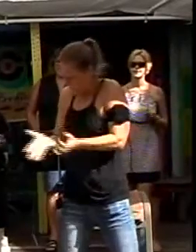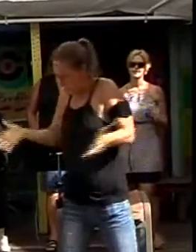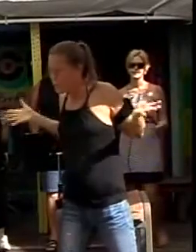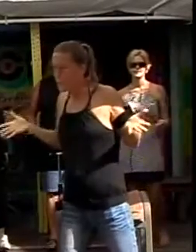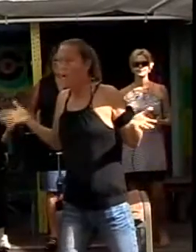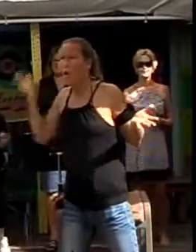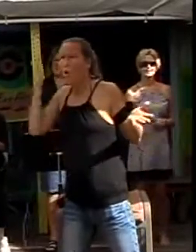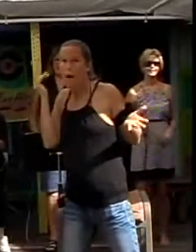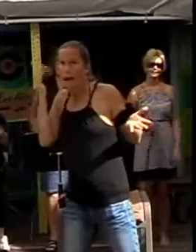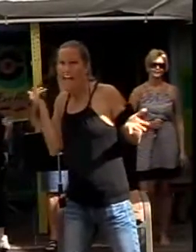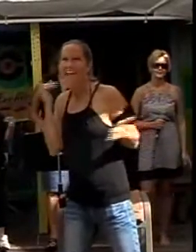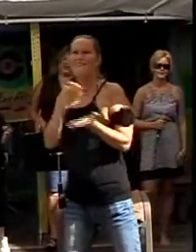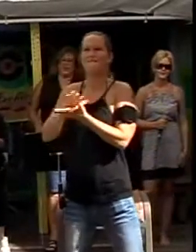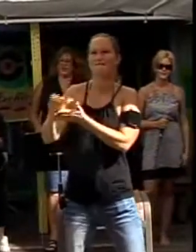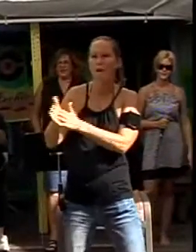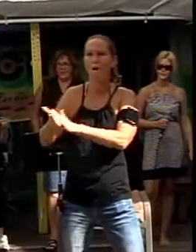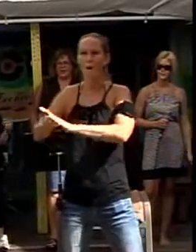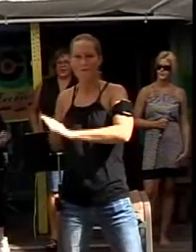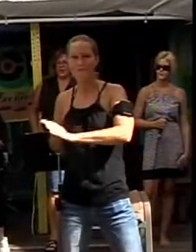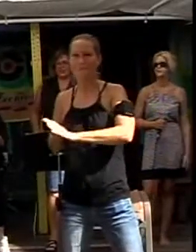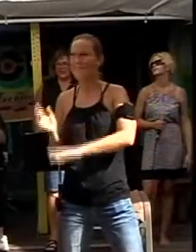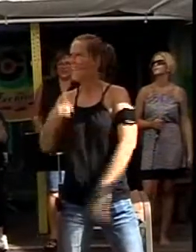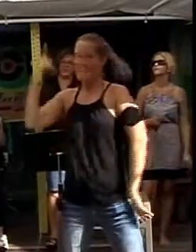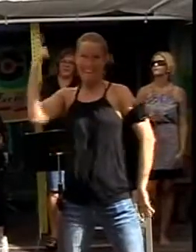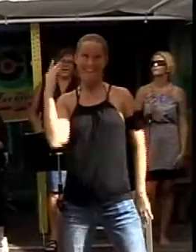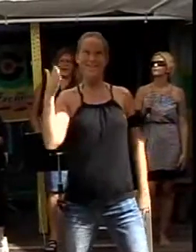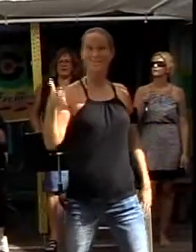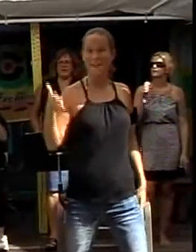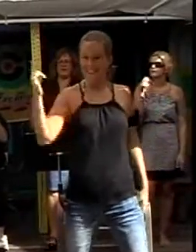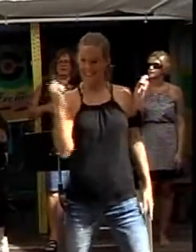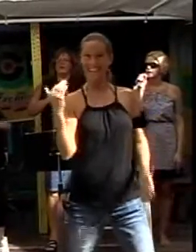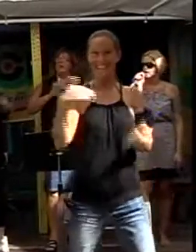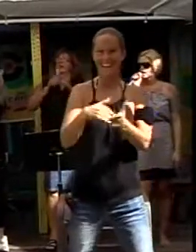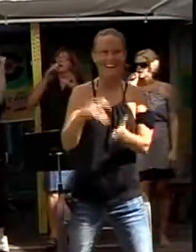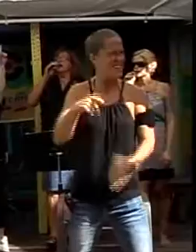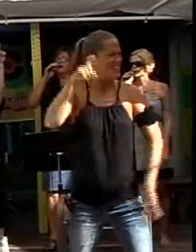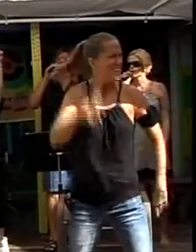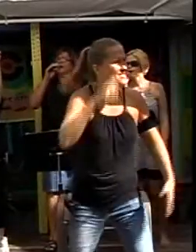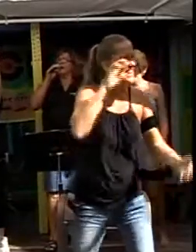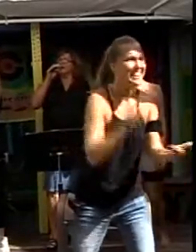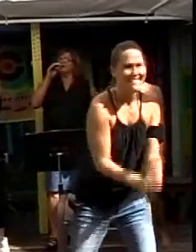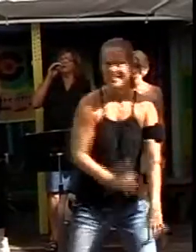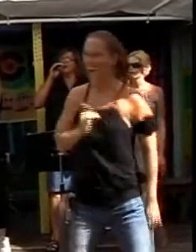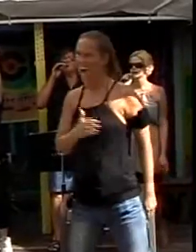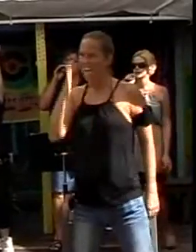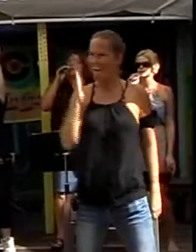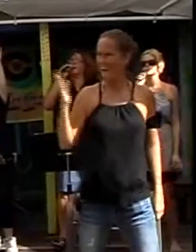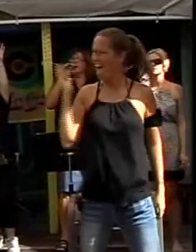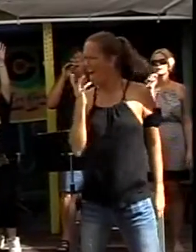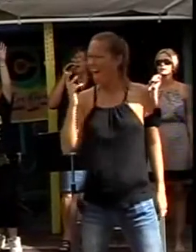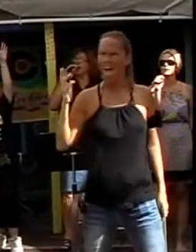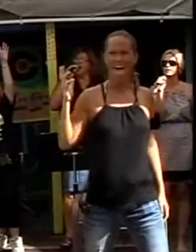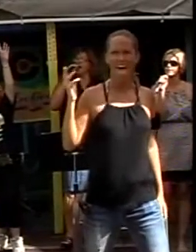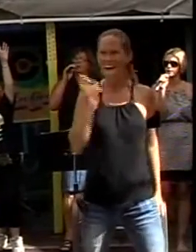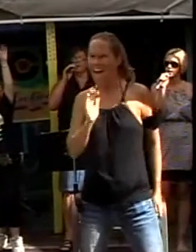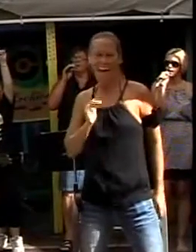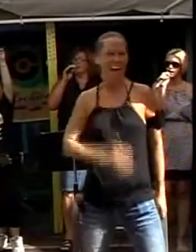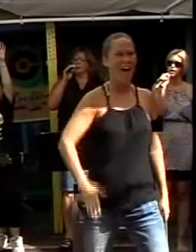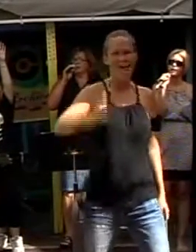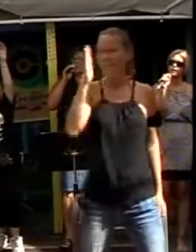that he shed his blood. His return is very soon, so you better be believing that our God is an awesome